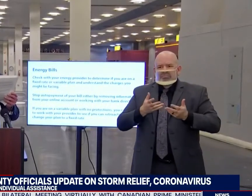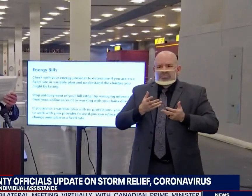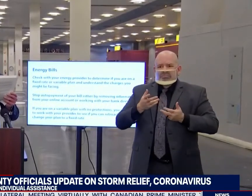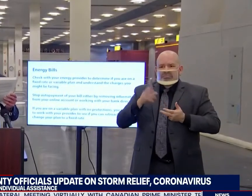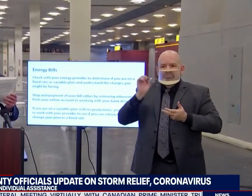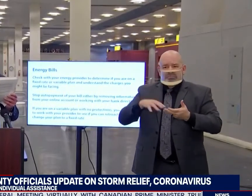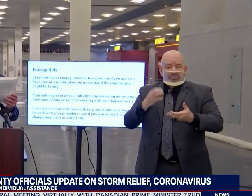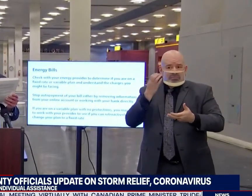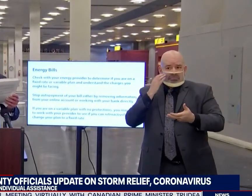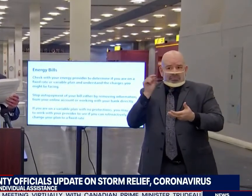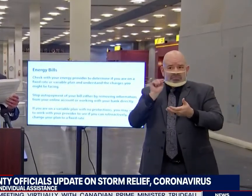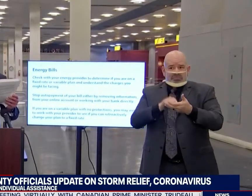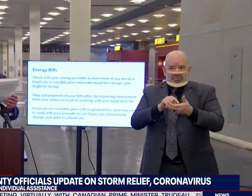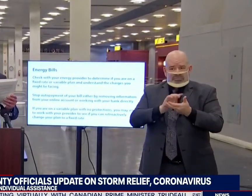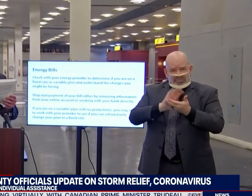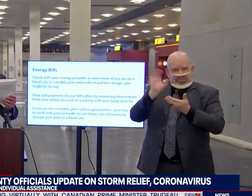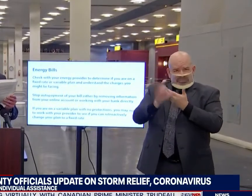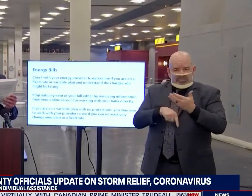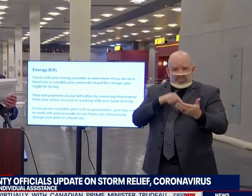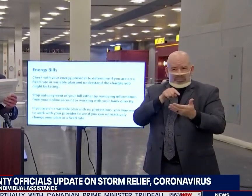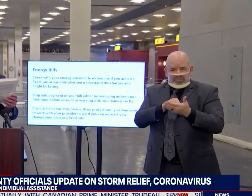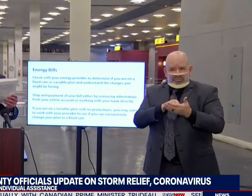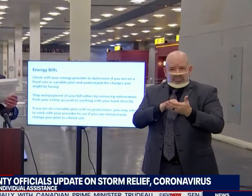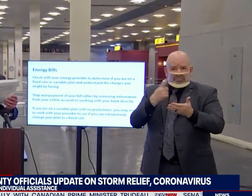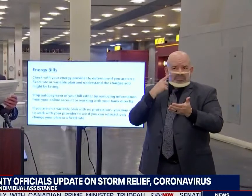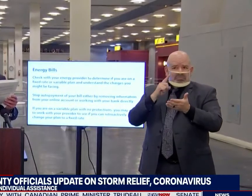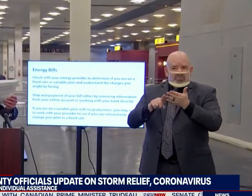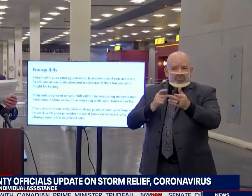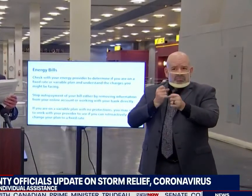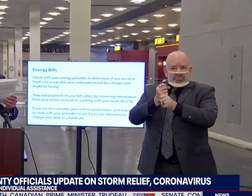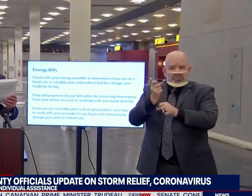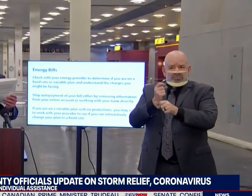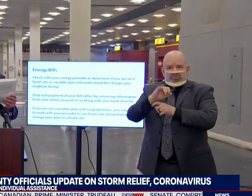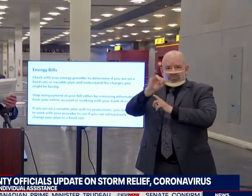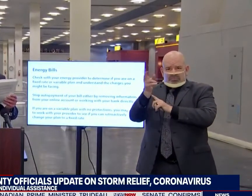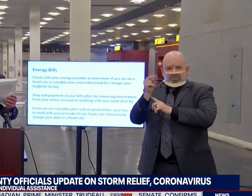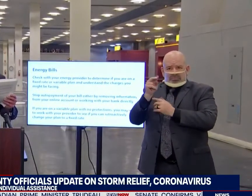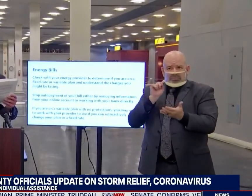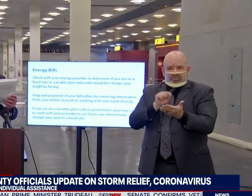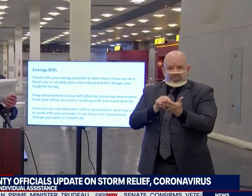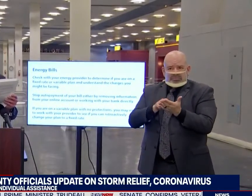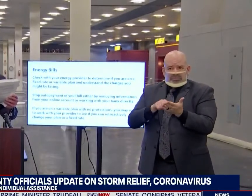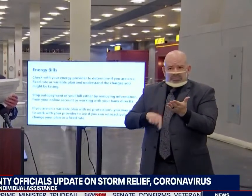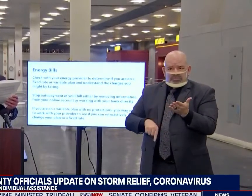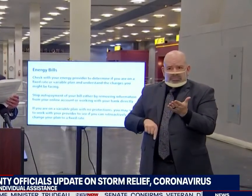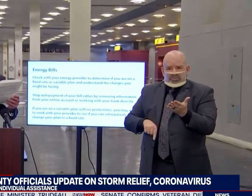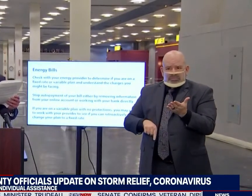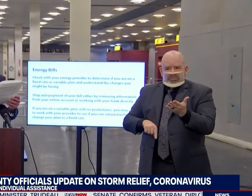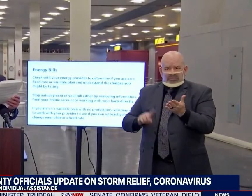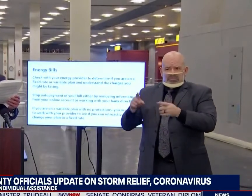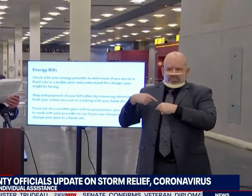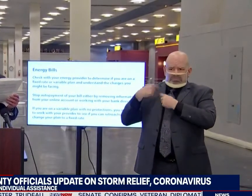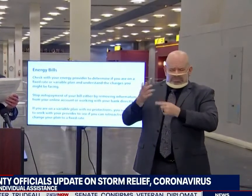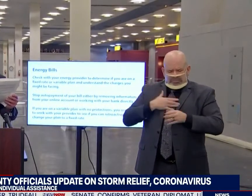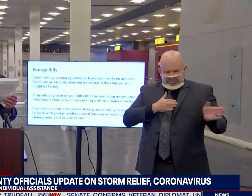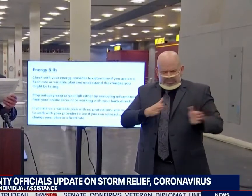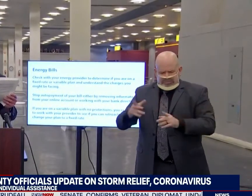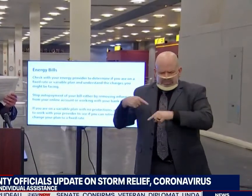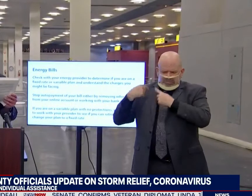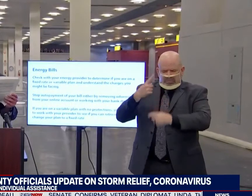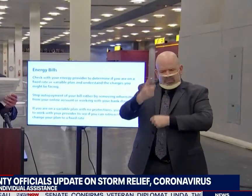check this every January and see what energy uh bill, what energy plan works best for you and your family or your